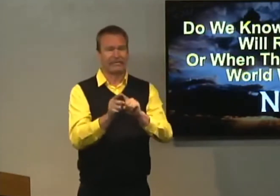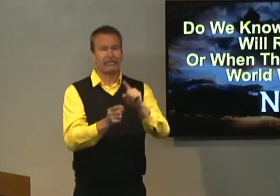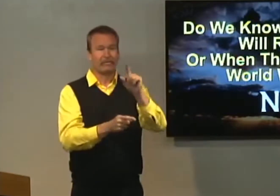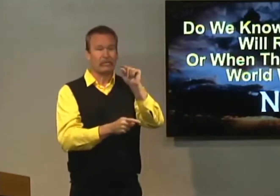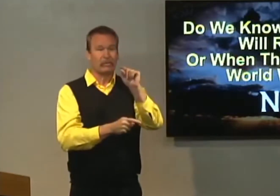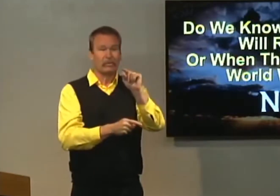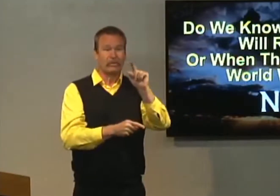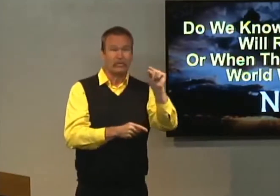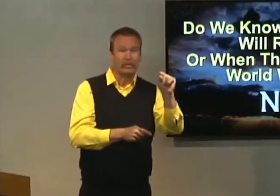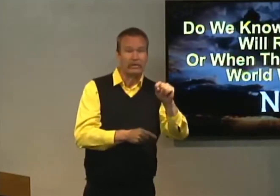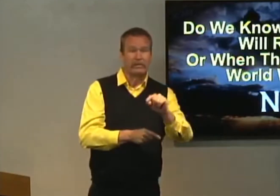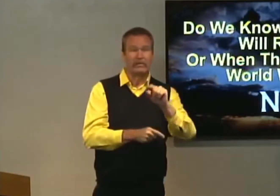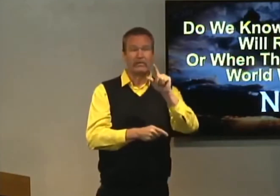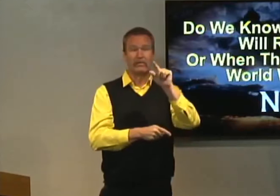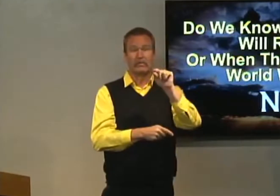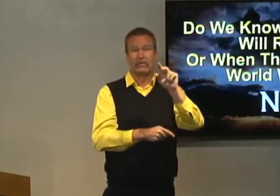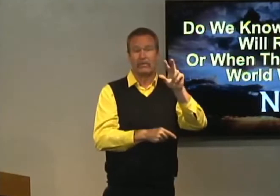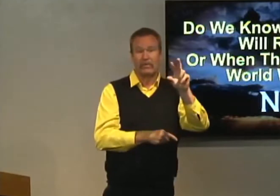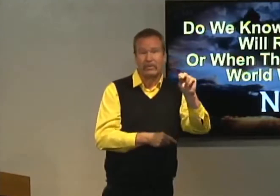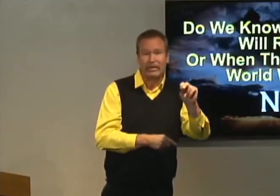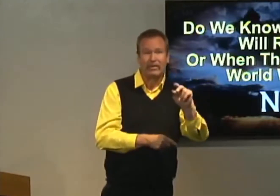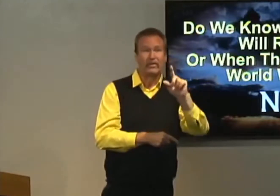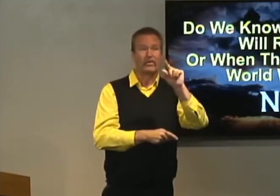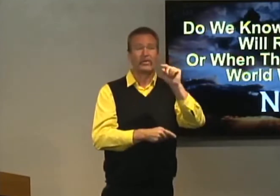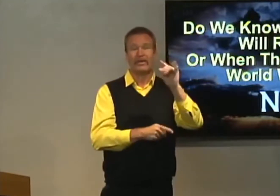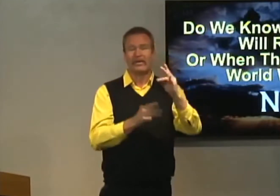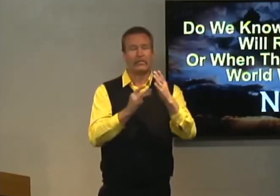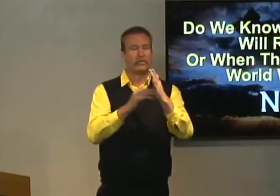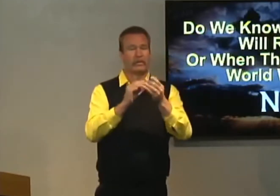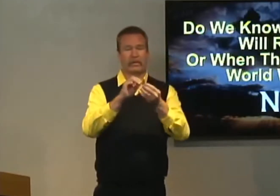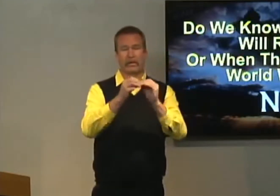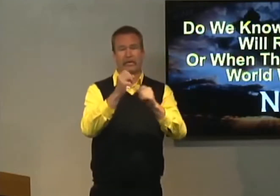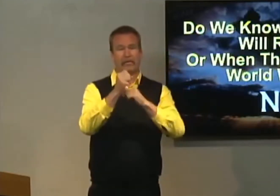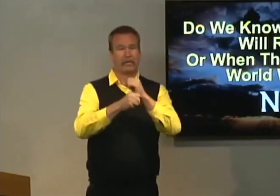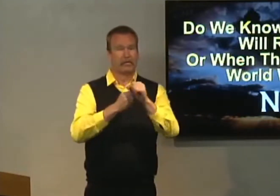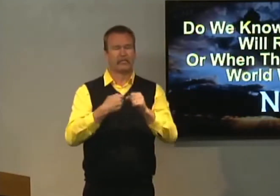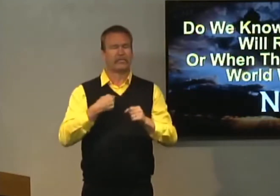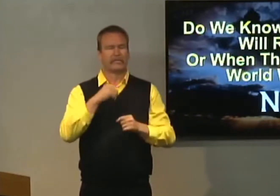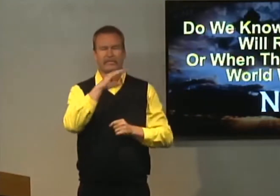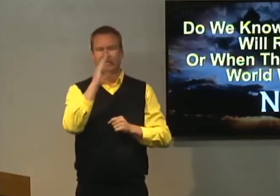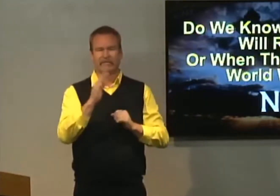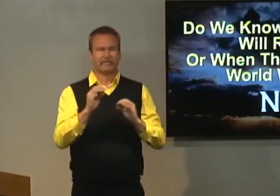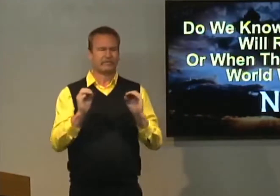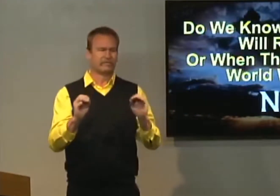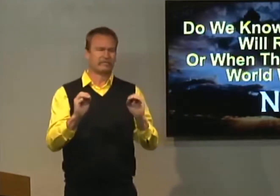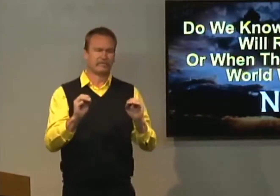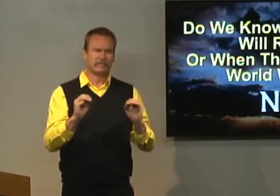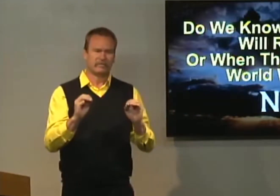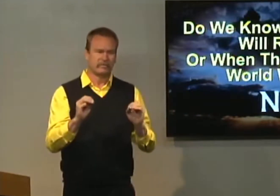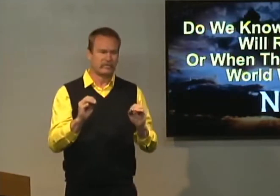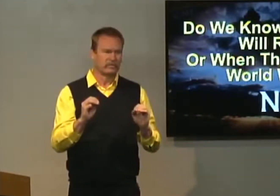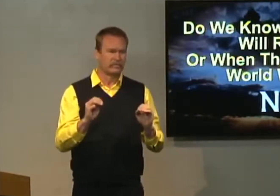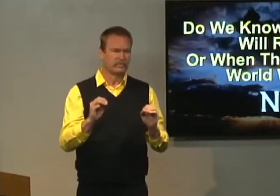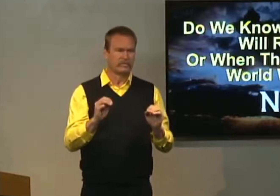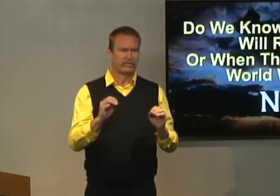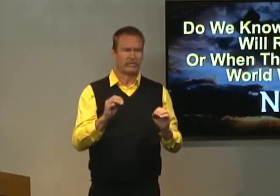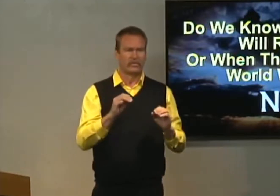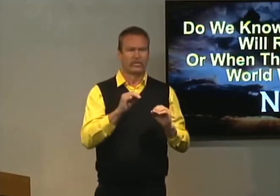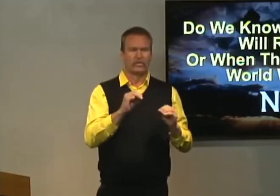tell you on 2020, 2030, whatever date, if I was able to tell you, I should never be teaching that. That is